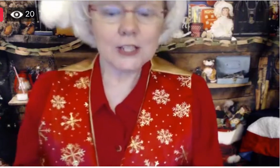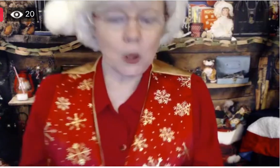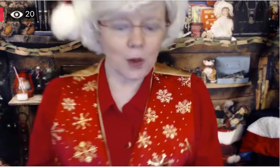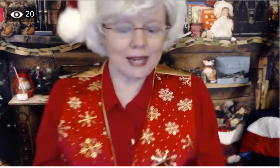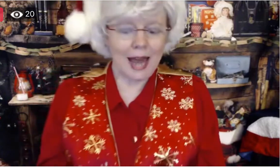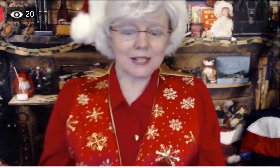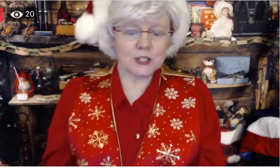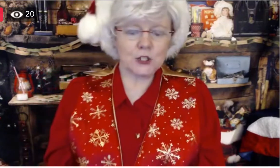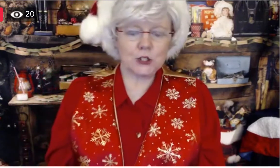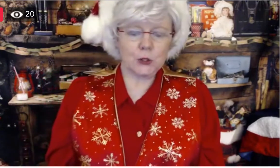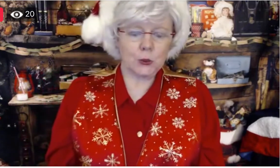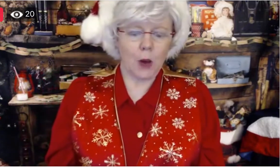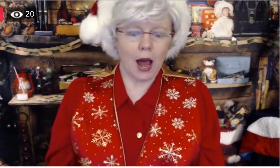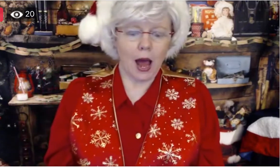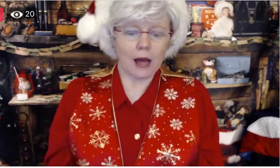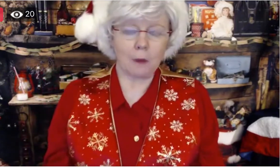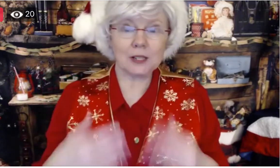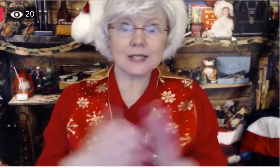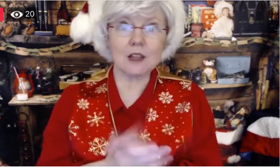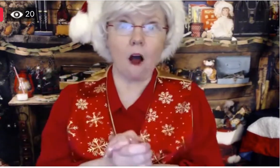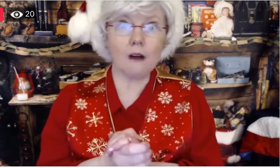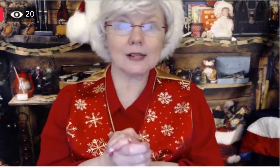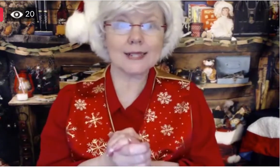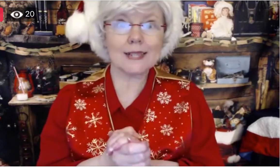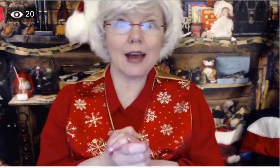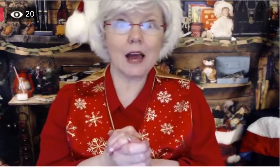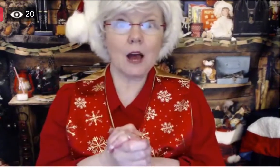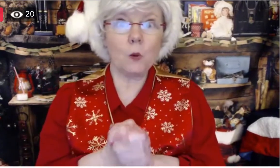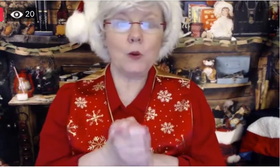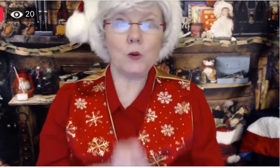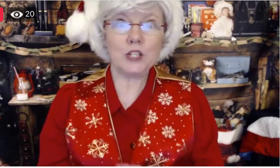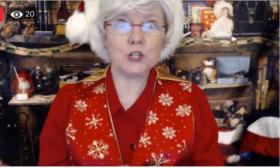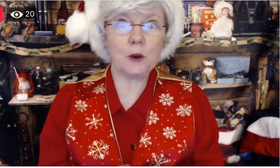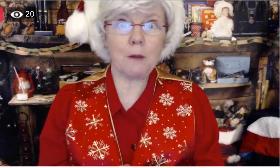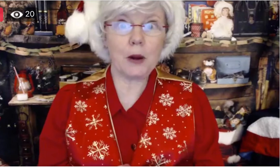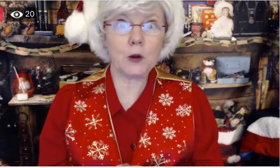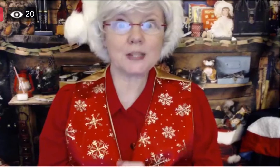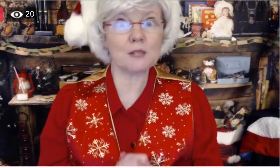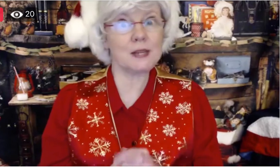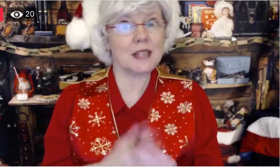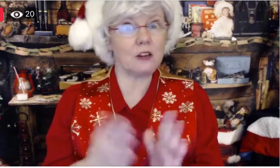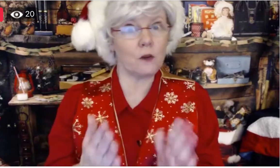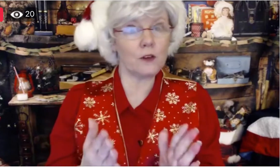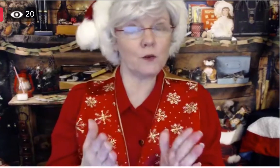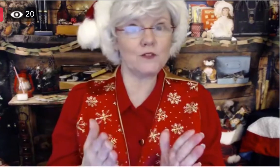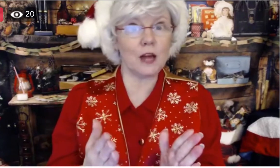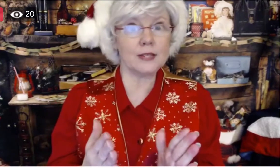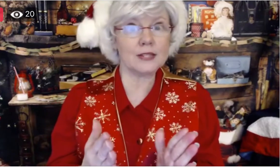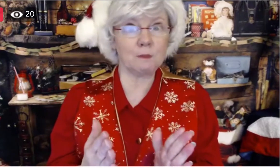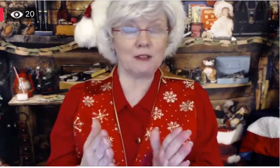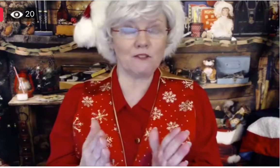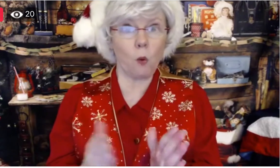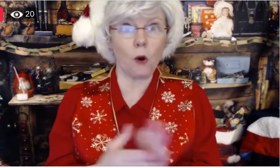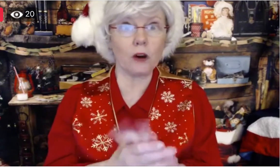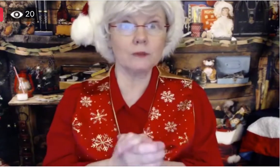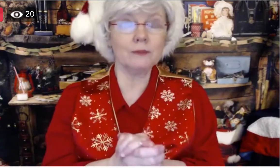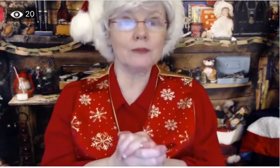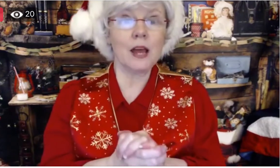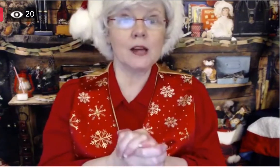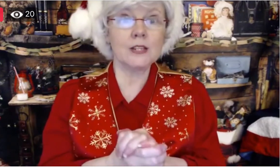So let's do a couple of songs. We wish you a Merry Christmas. I know that we've done this before.